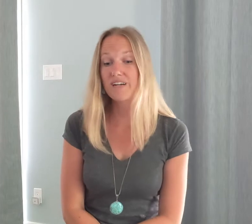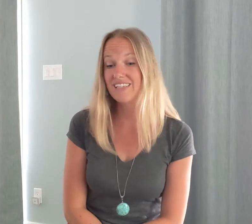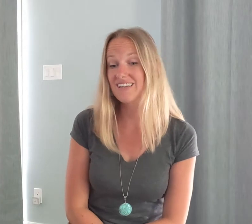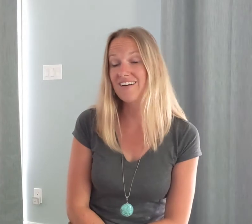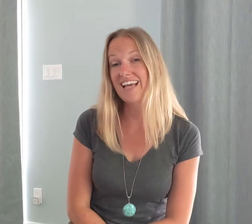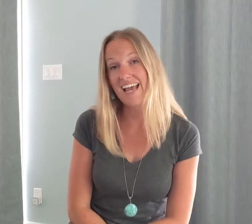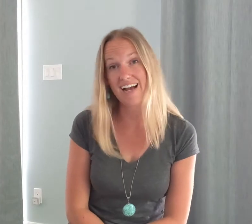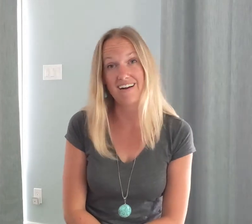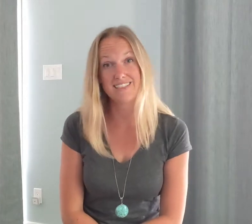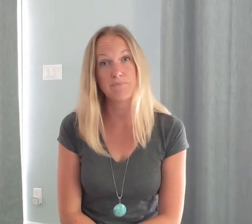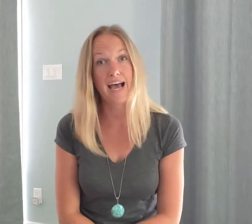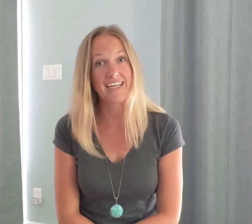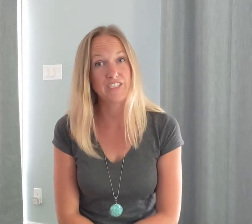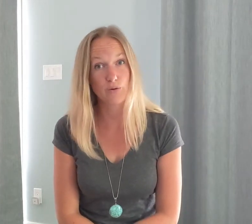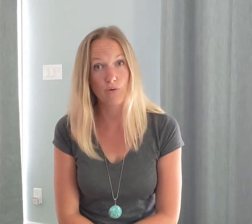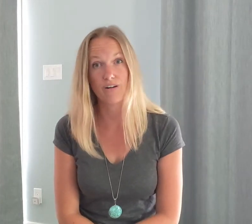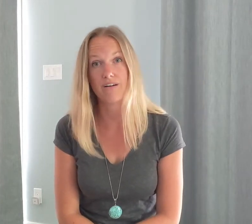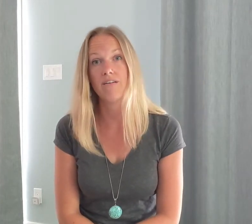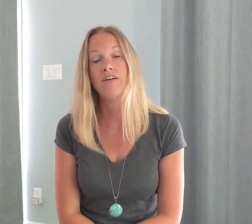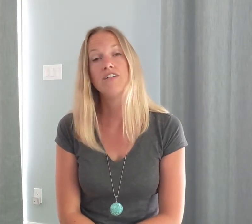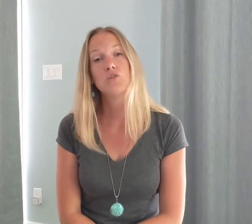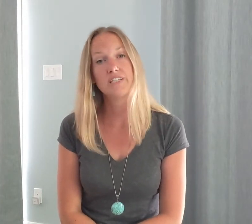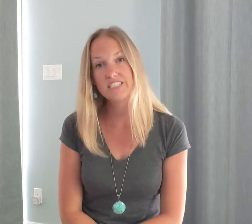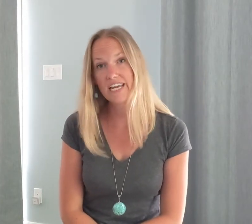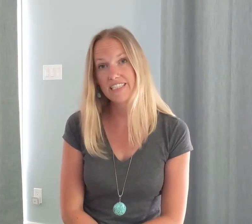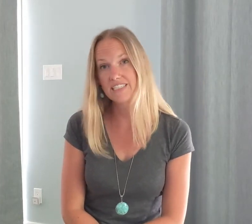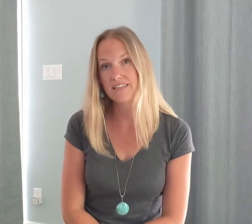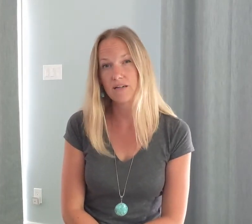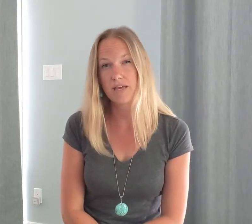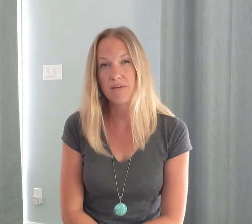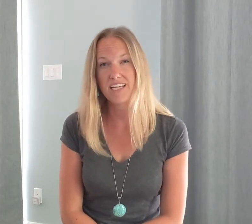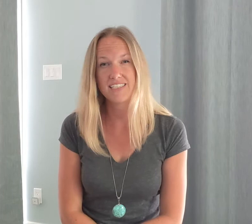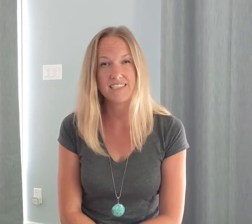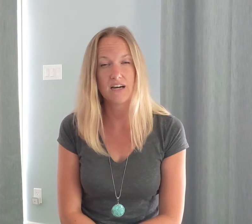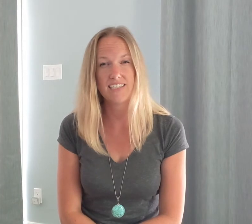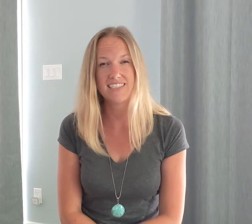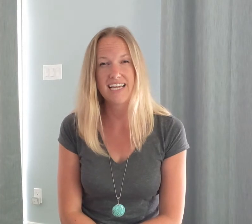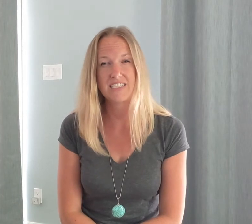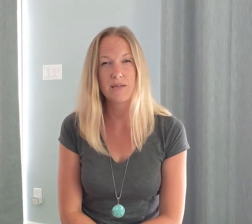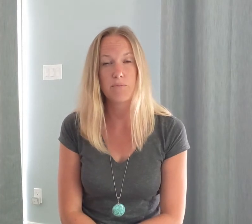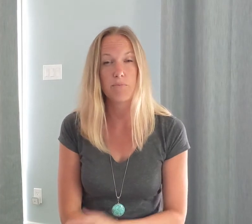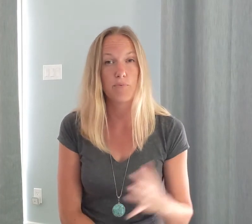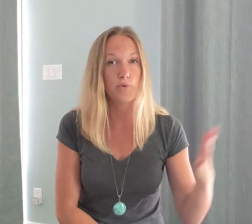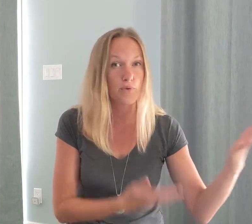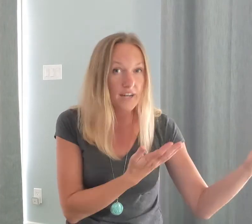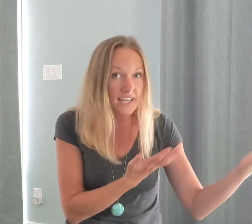brings our chaos back into order? So we're gonna change this a little bit because God isn't actually bringing